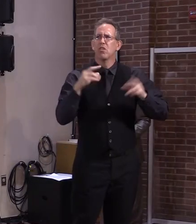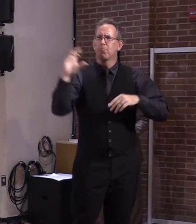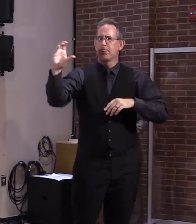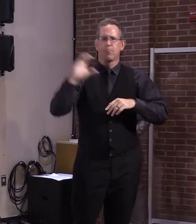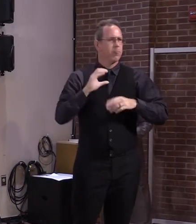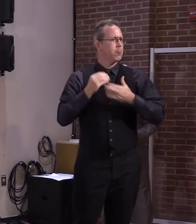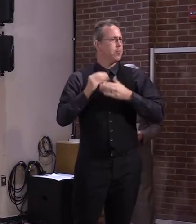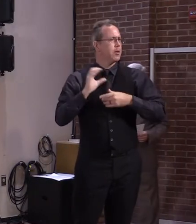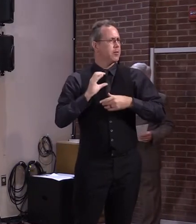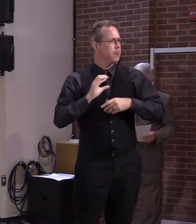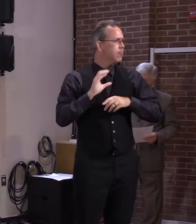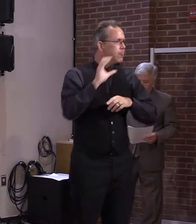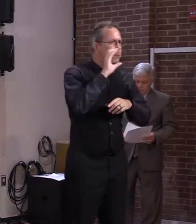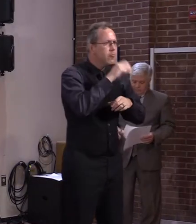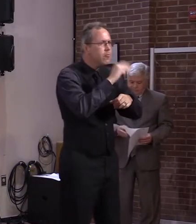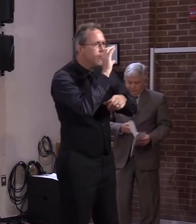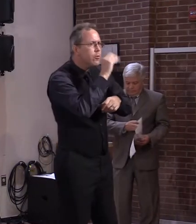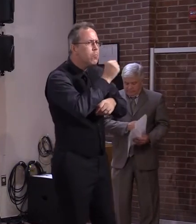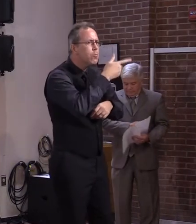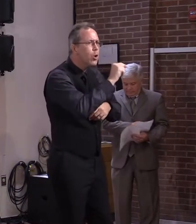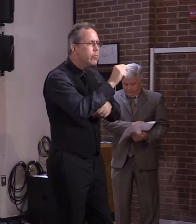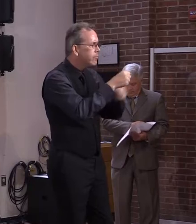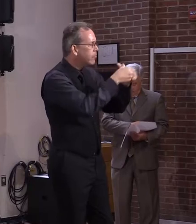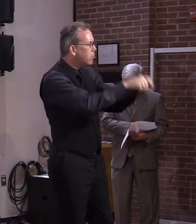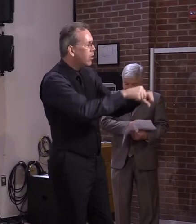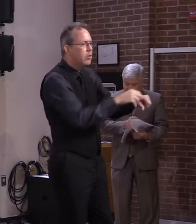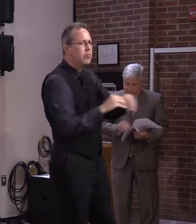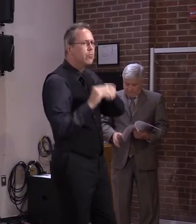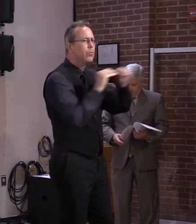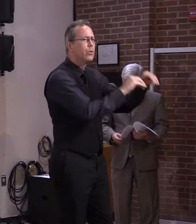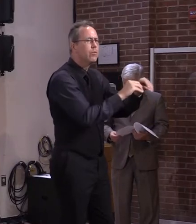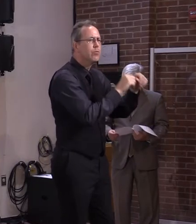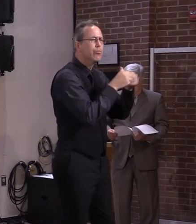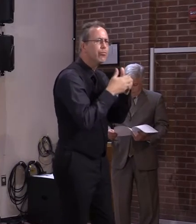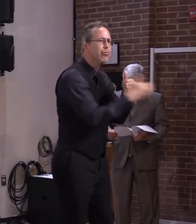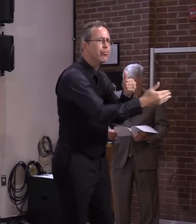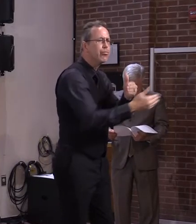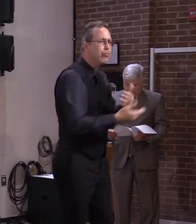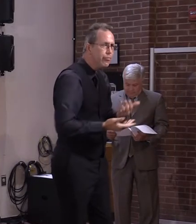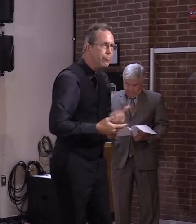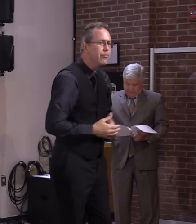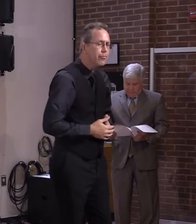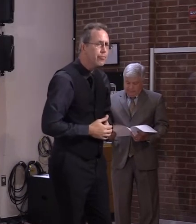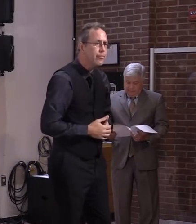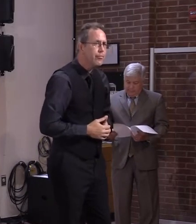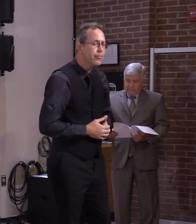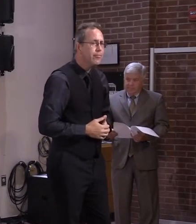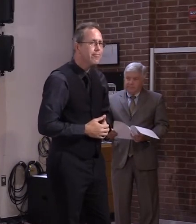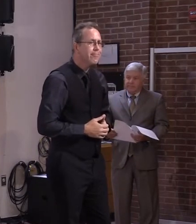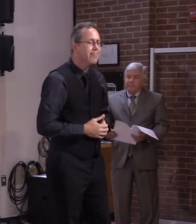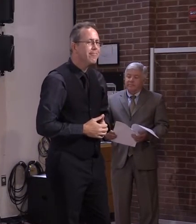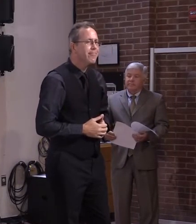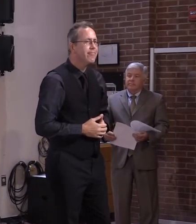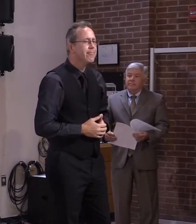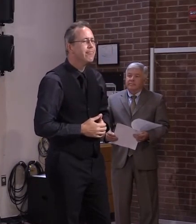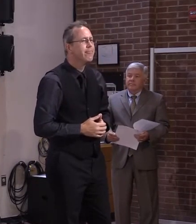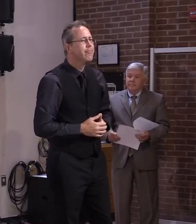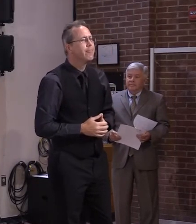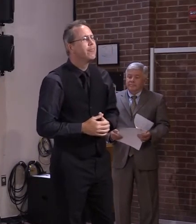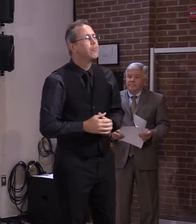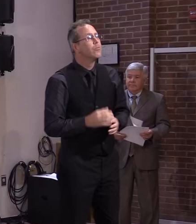more permanent housing at this point in time and have that financial incentive, that might help reduce the